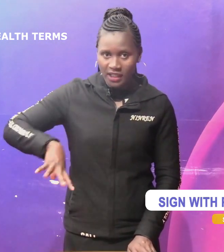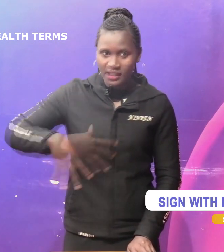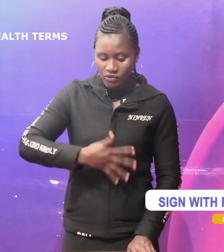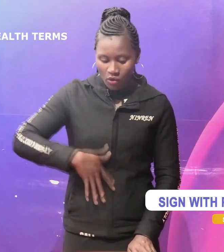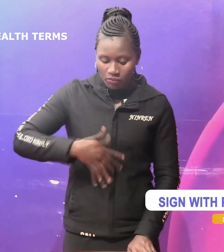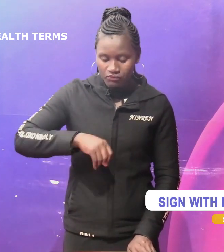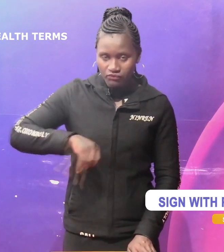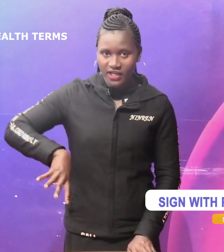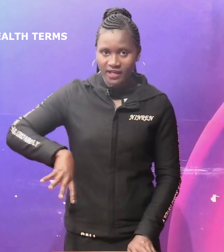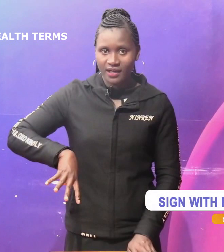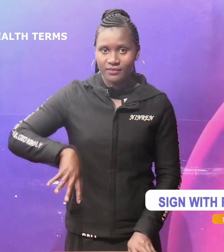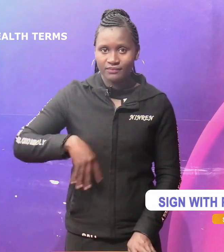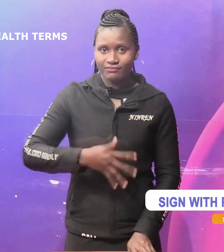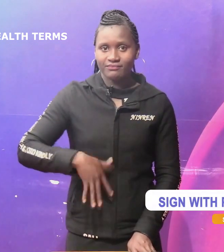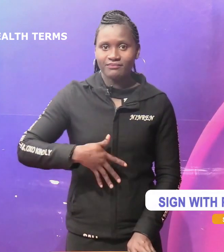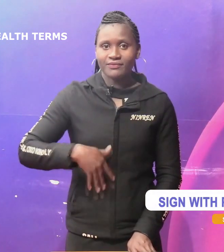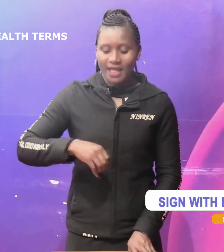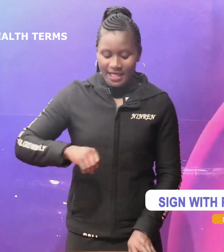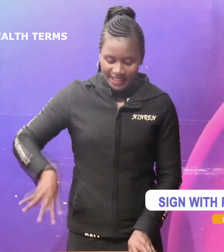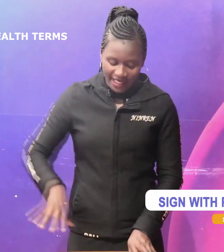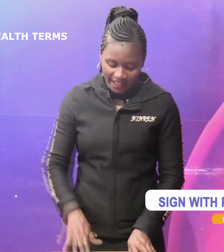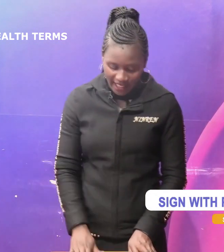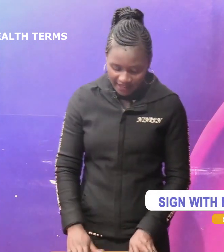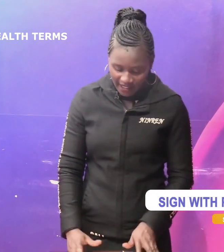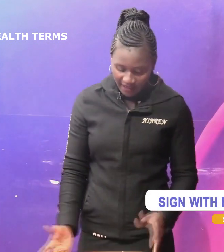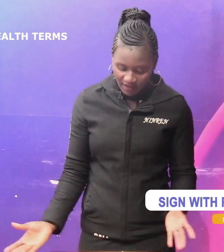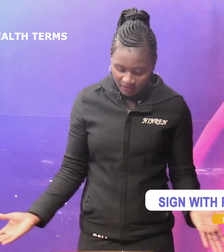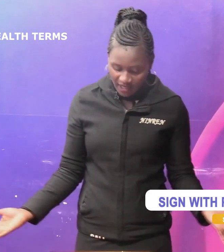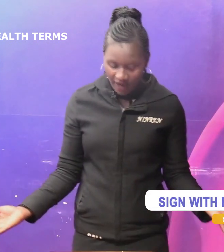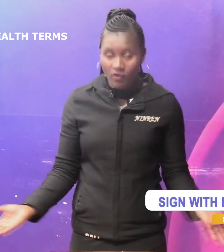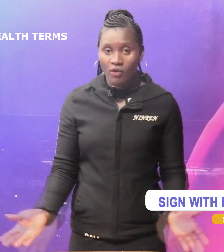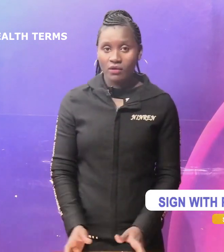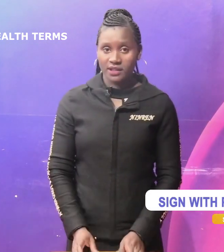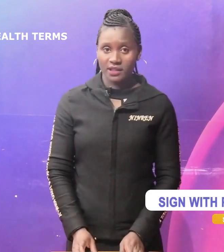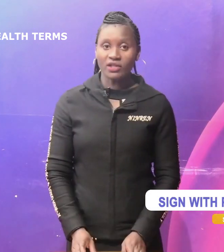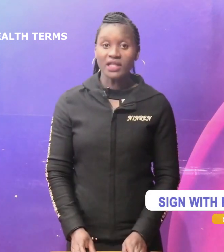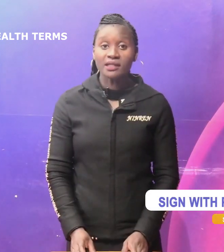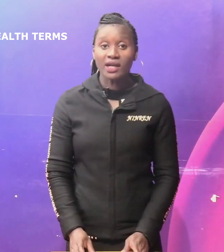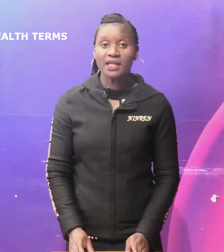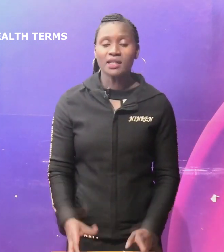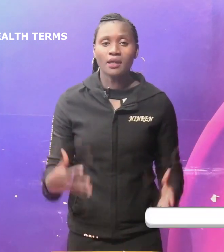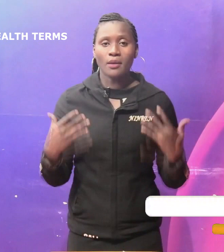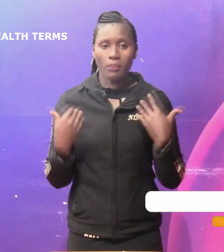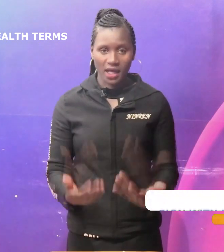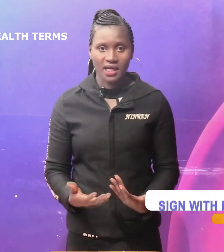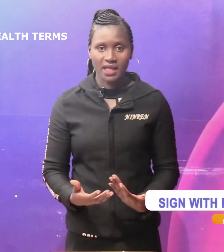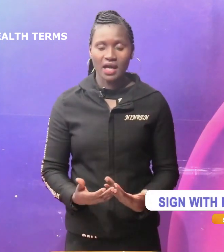So diarrhea, diarrhea. And then we have our next word is pregnant. How do we